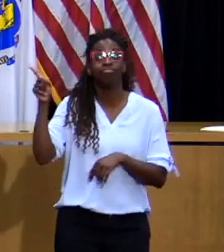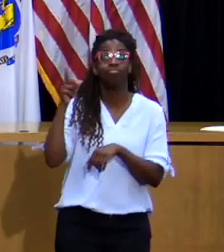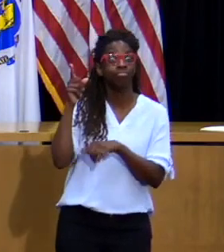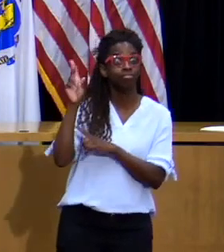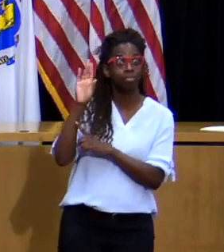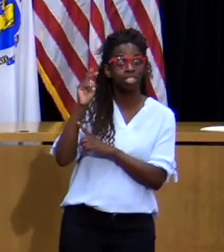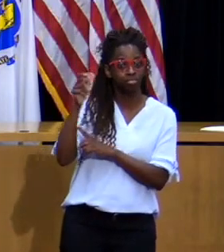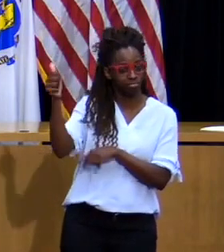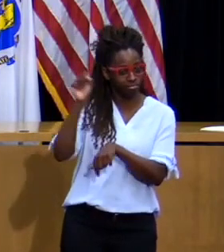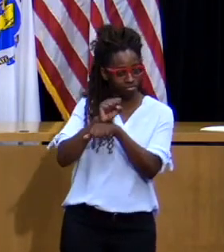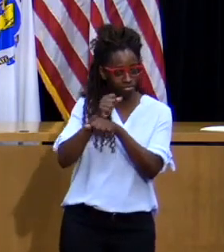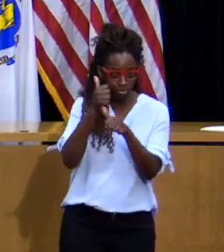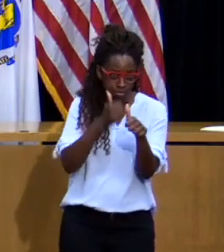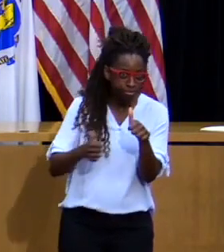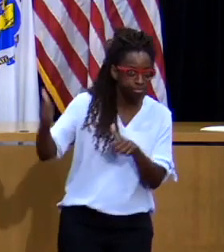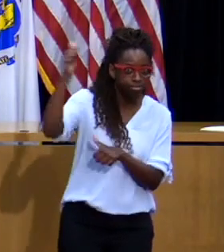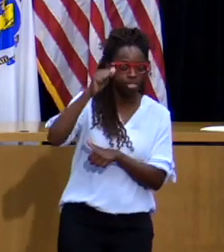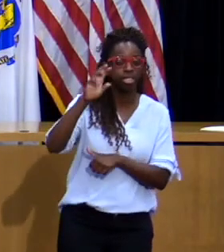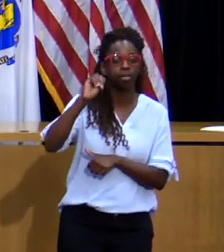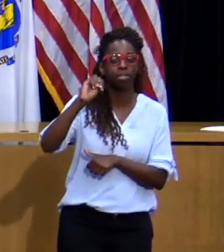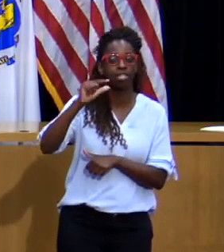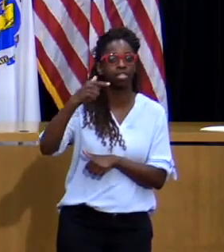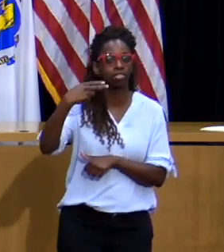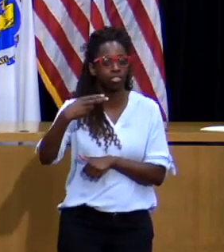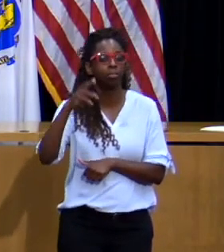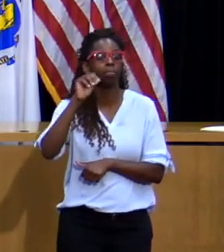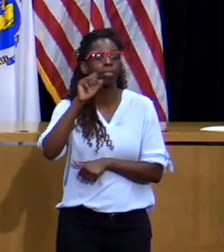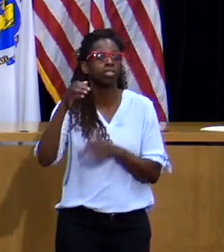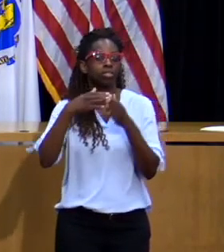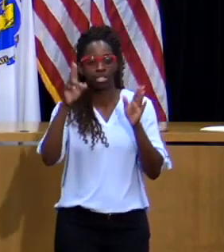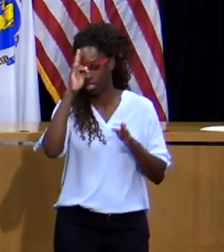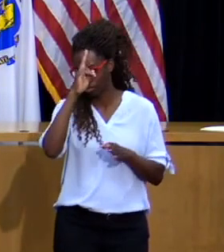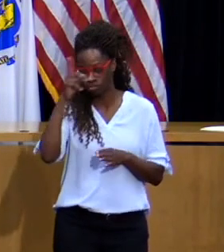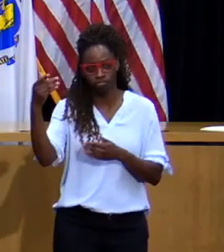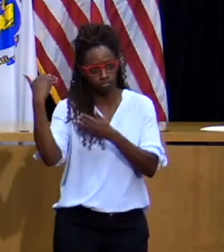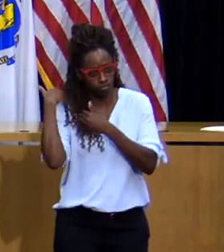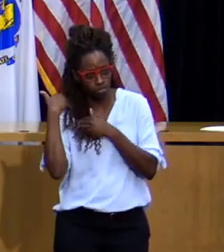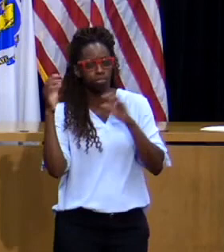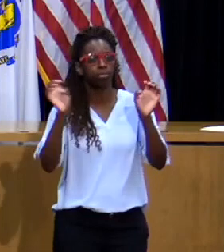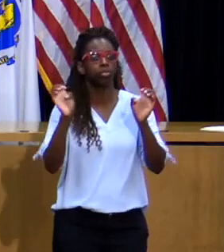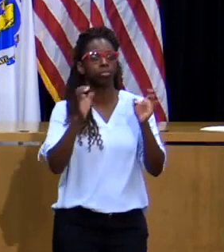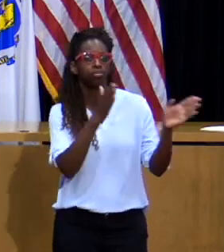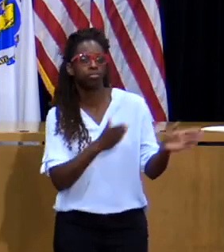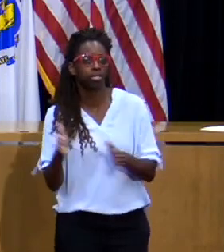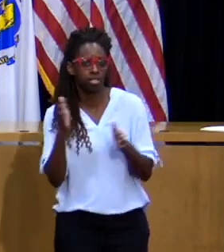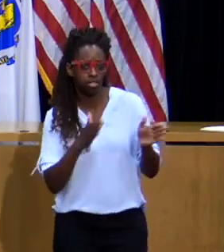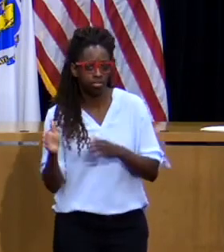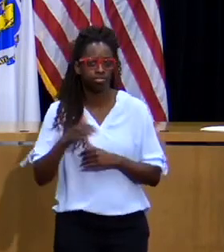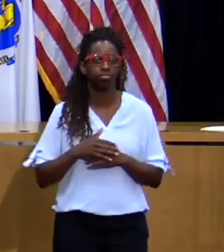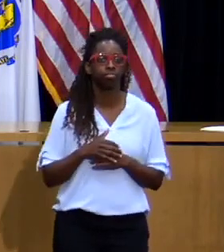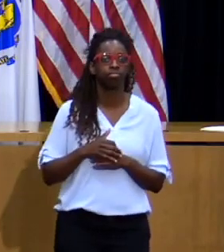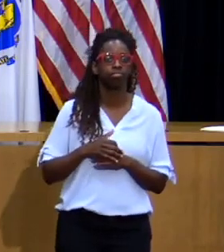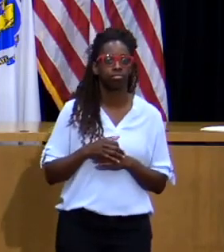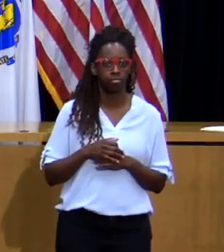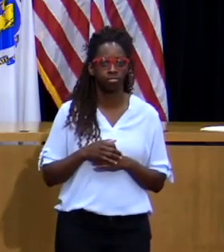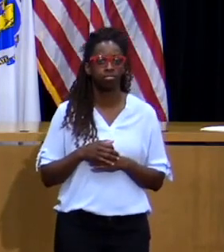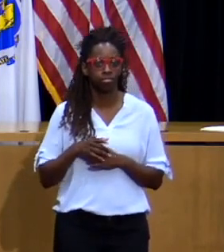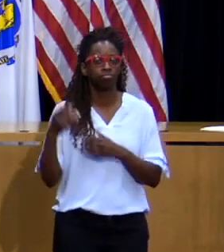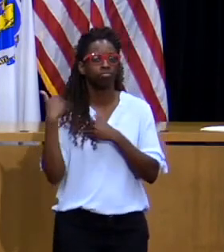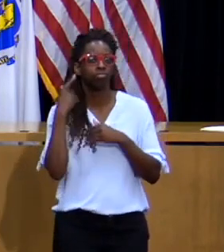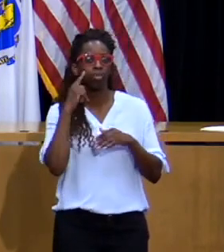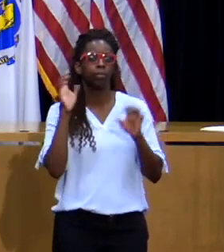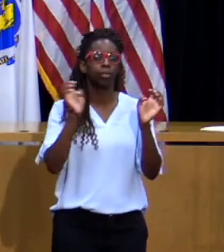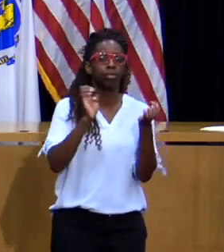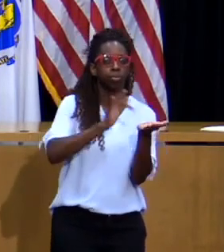Emergency Preparedness and is the Director of the Center for Disaster Medicine at Mass General Hospital and serves on the Governor's Medical Advisory